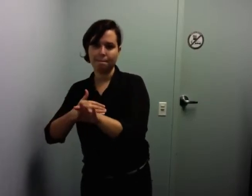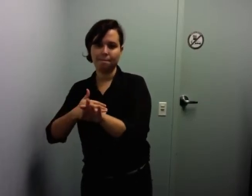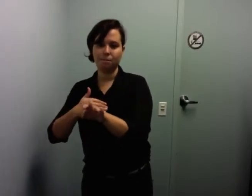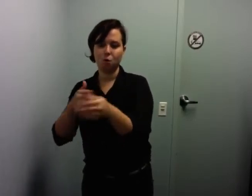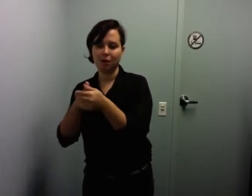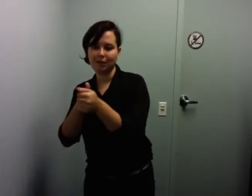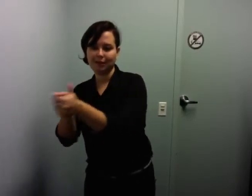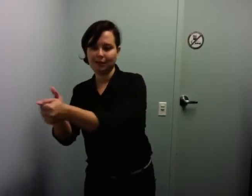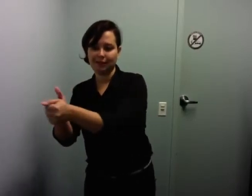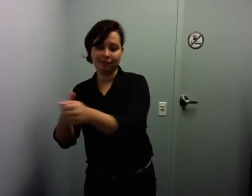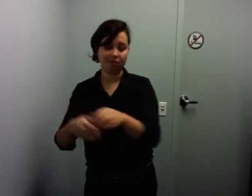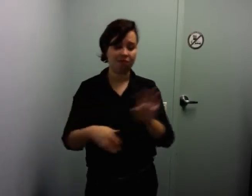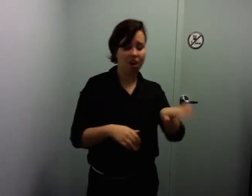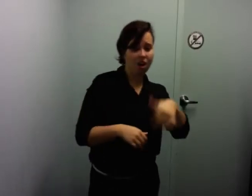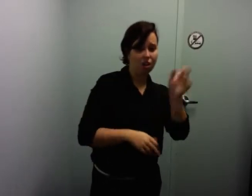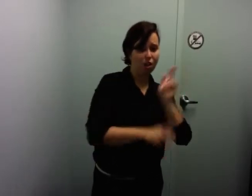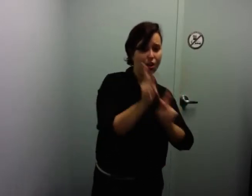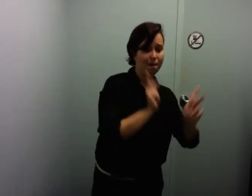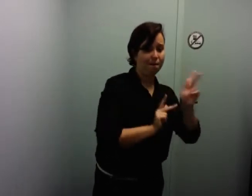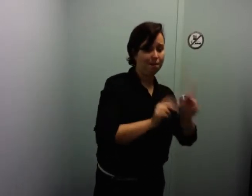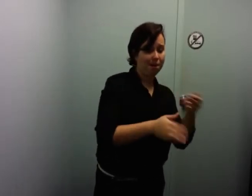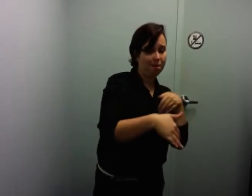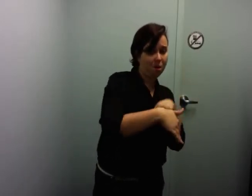no. Well, think about it for a moment.